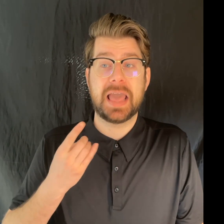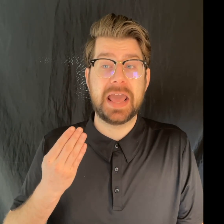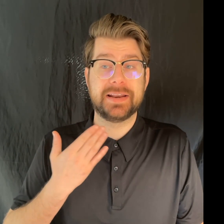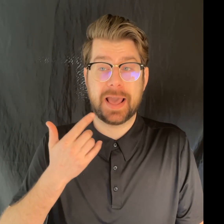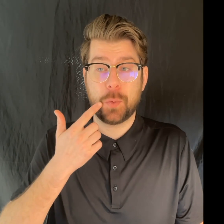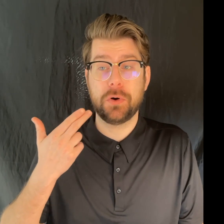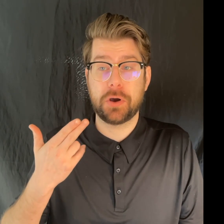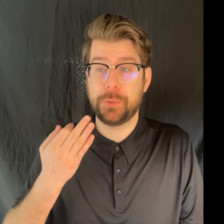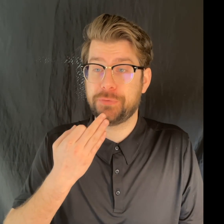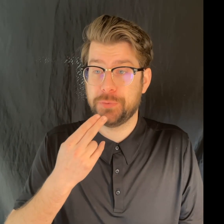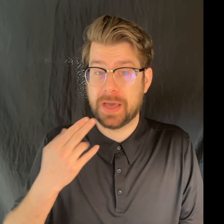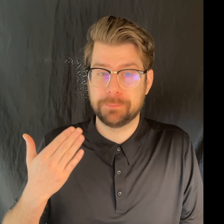And now we'll go through them.